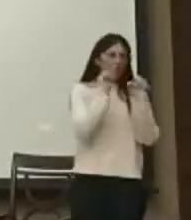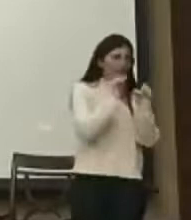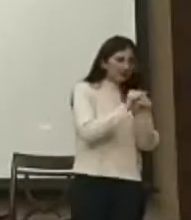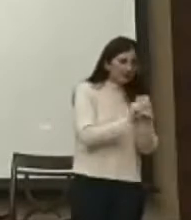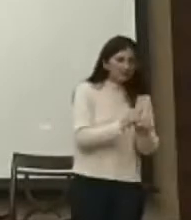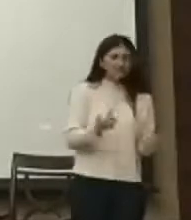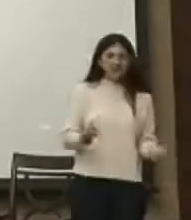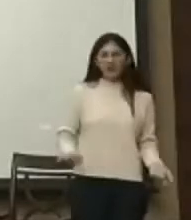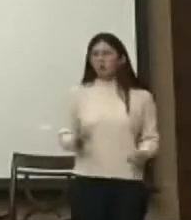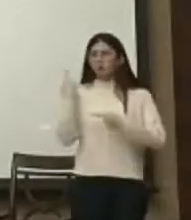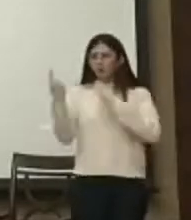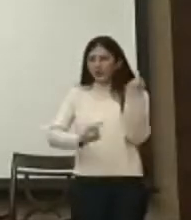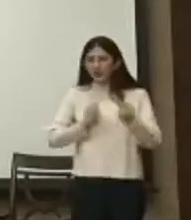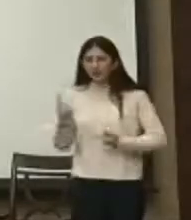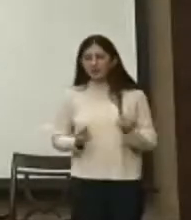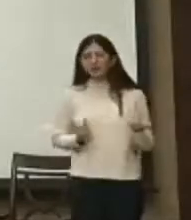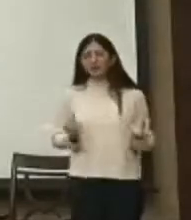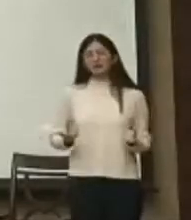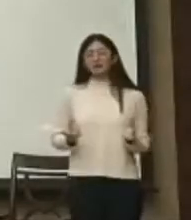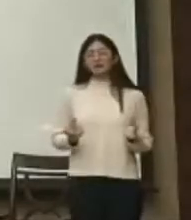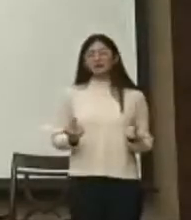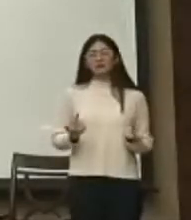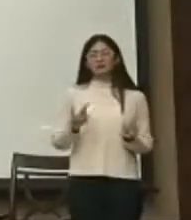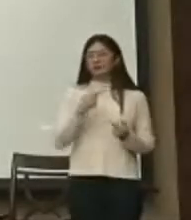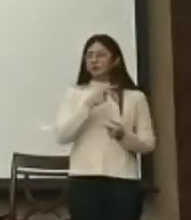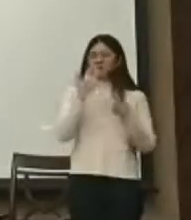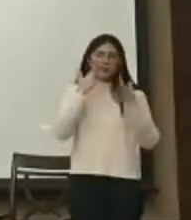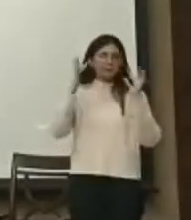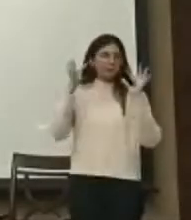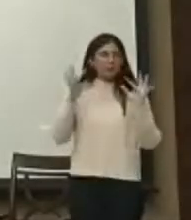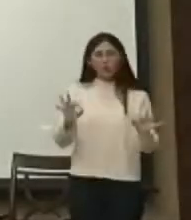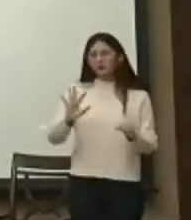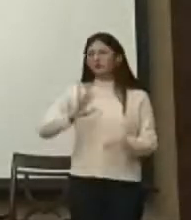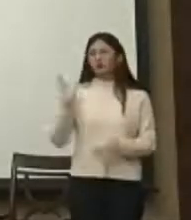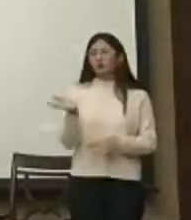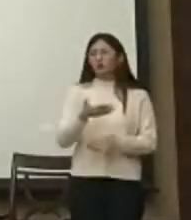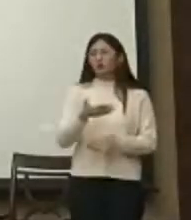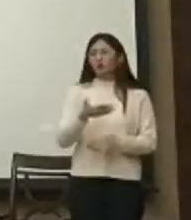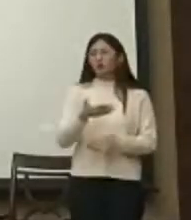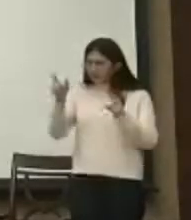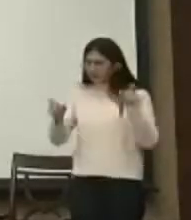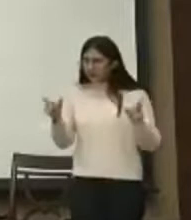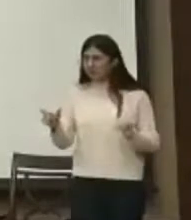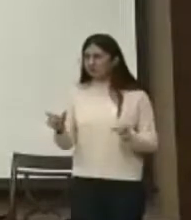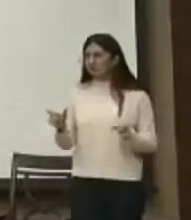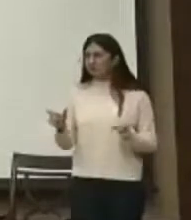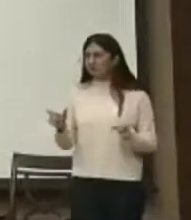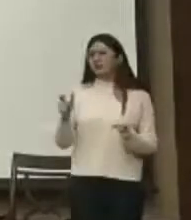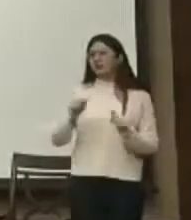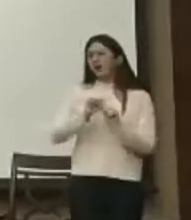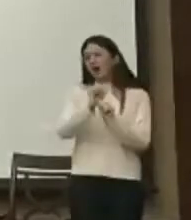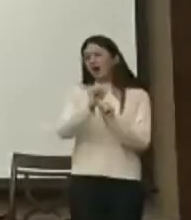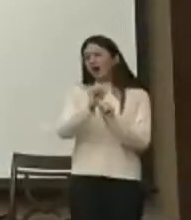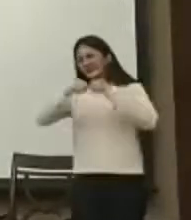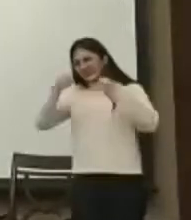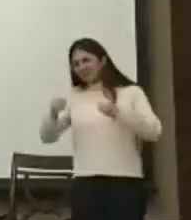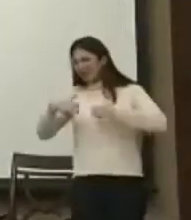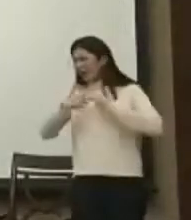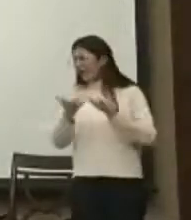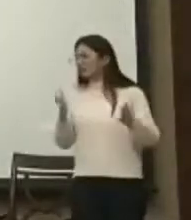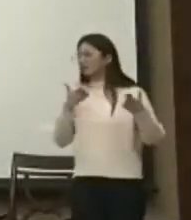opportunities, political, which is fundamental to a participatory democracy, and other systemic